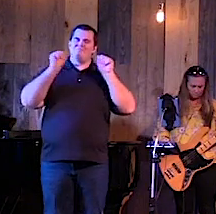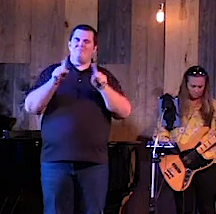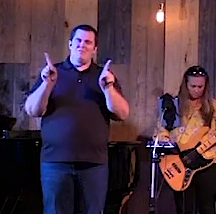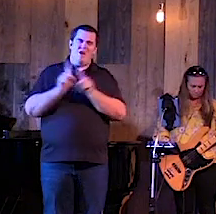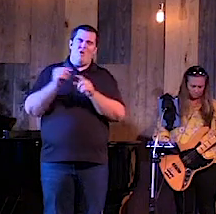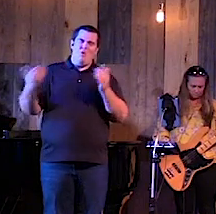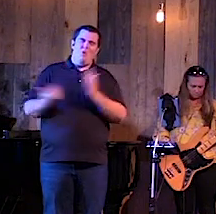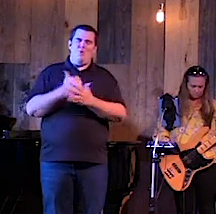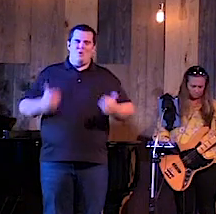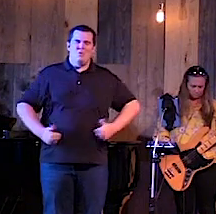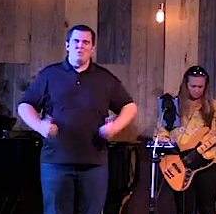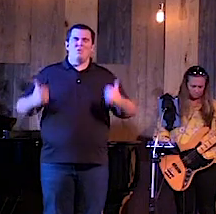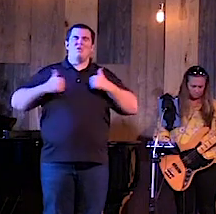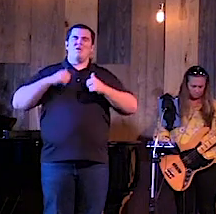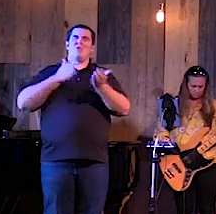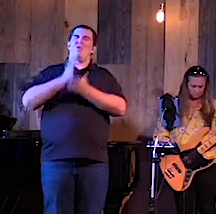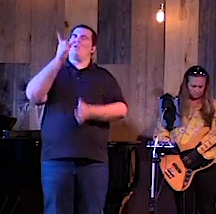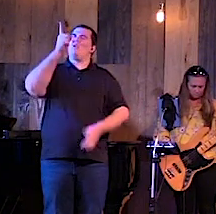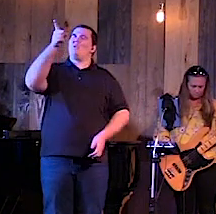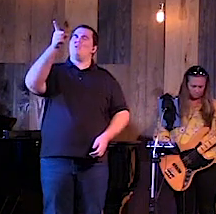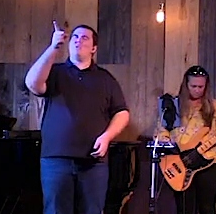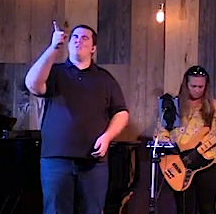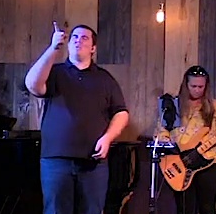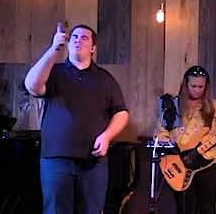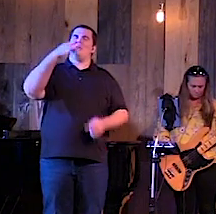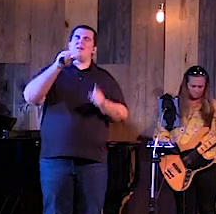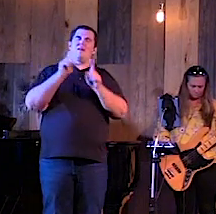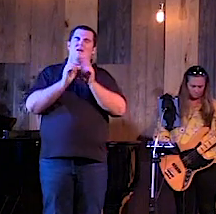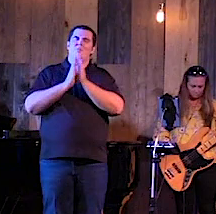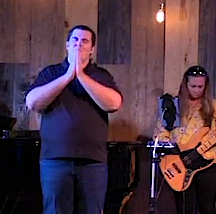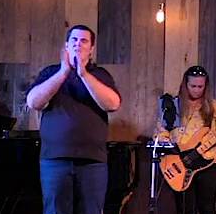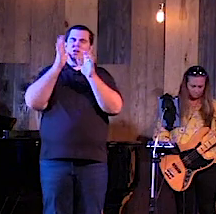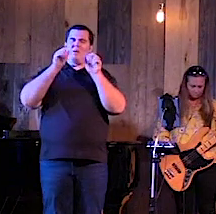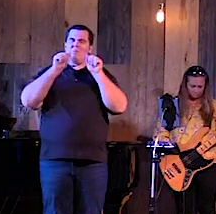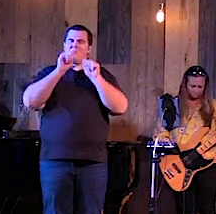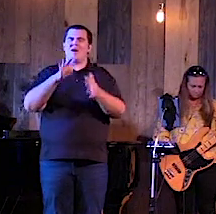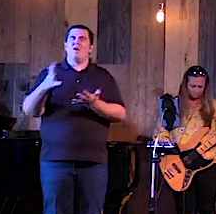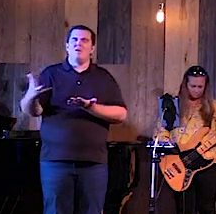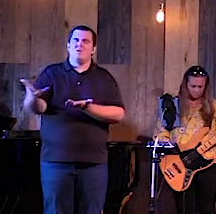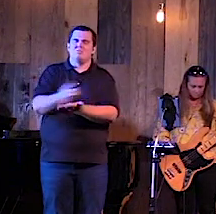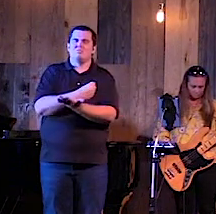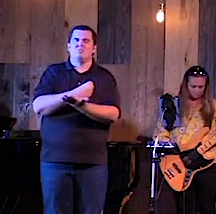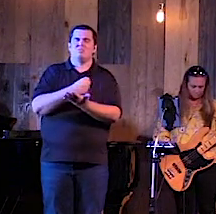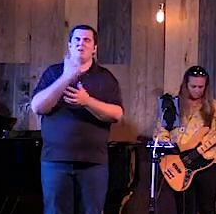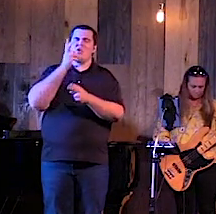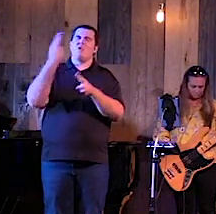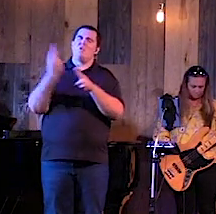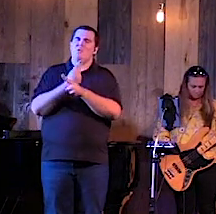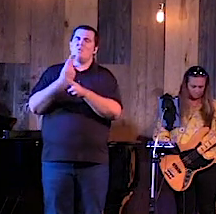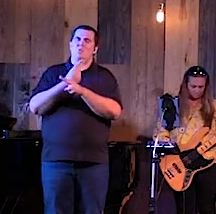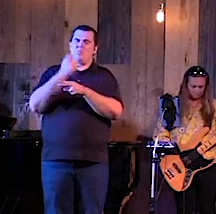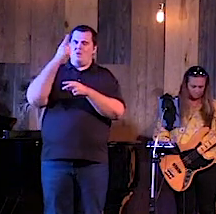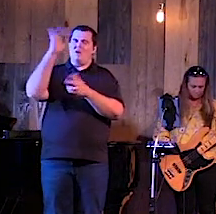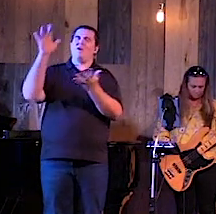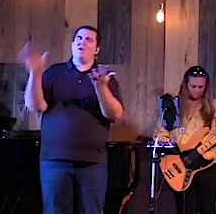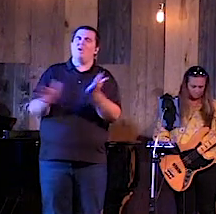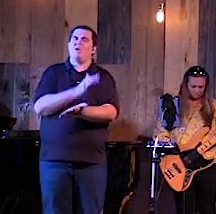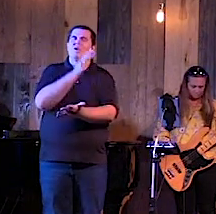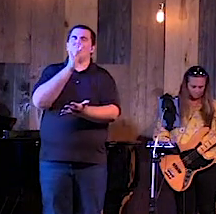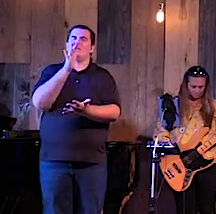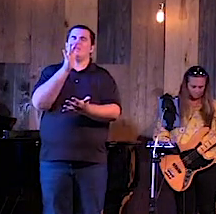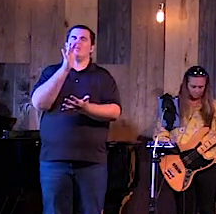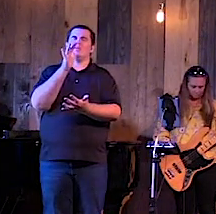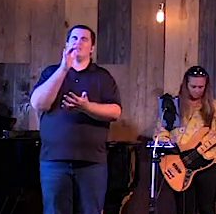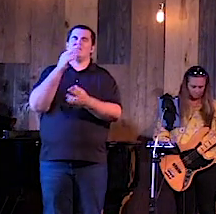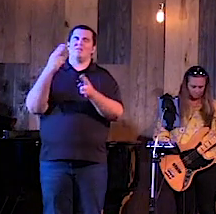life, which is found in you. Father, now we pray that you would bless these offerings, God, that you would use them for your glory and for